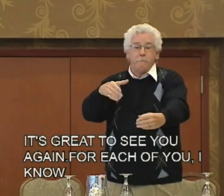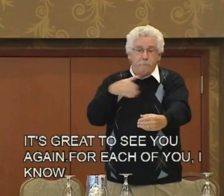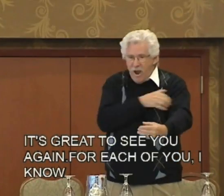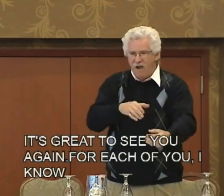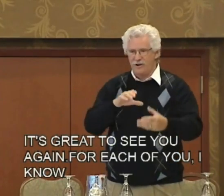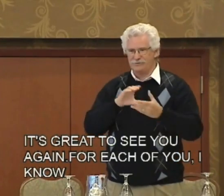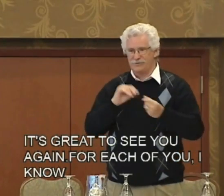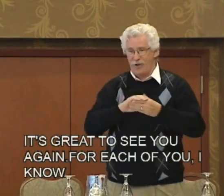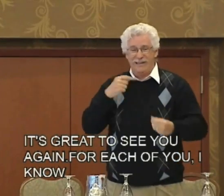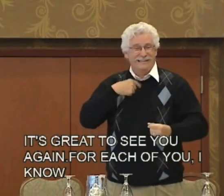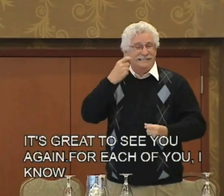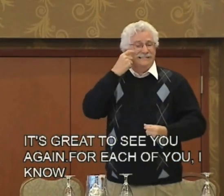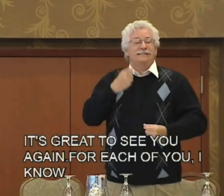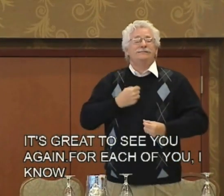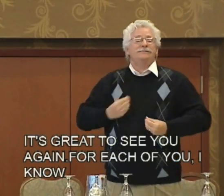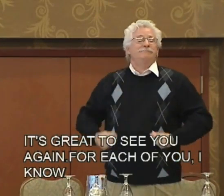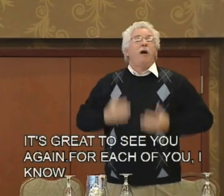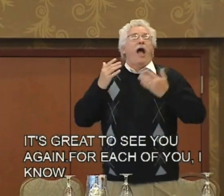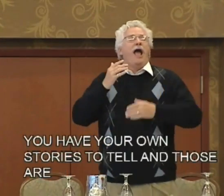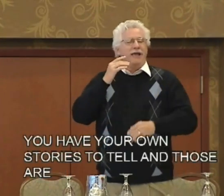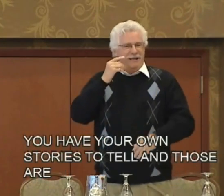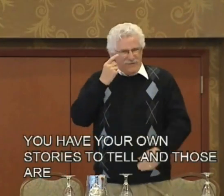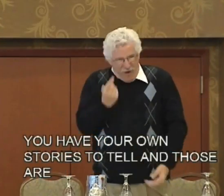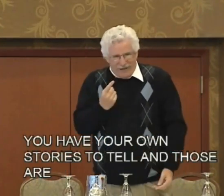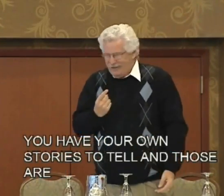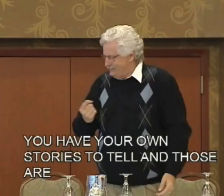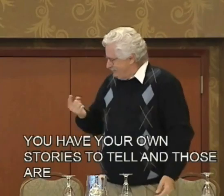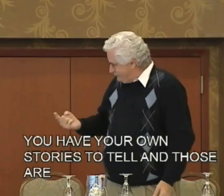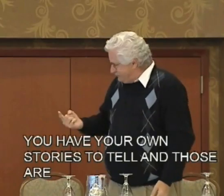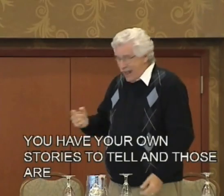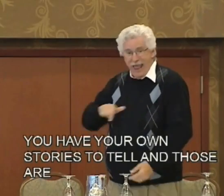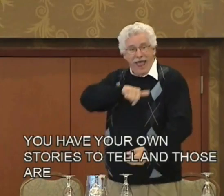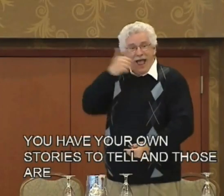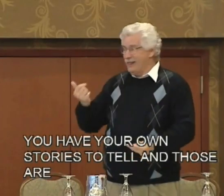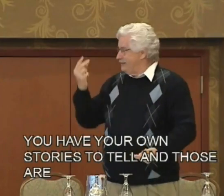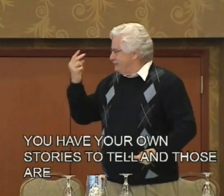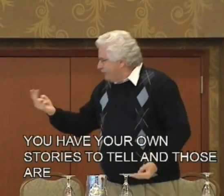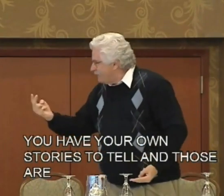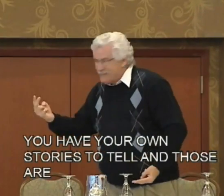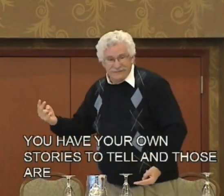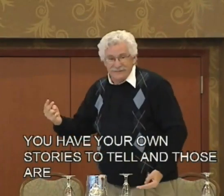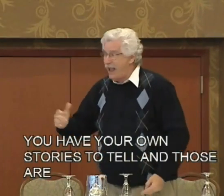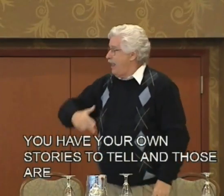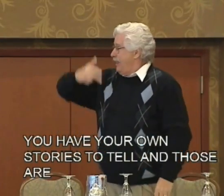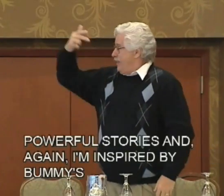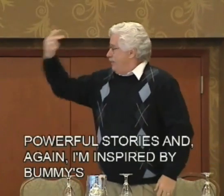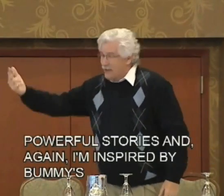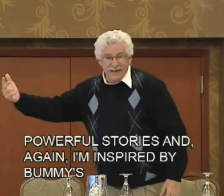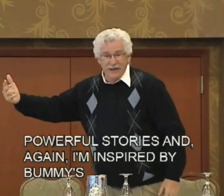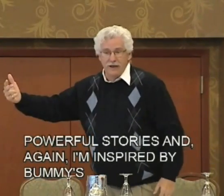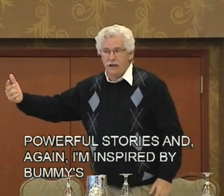to tell and those are powerful stories and again I'm inspired by one Bummies and Frank and Doug